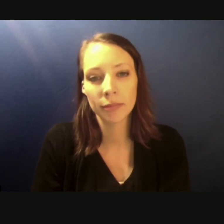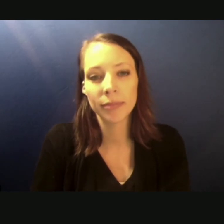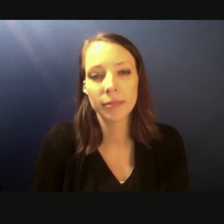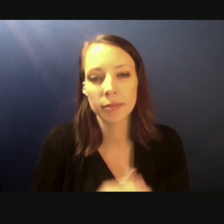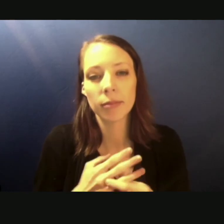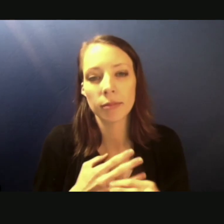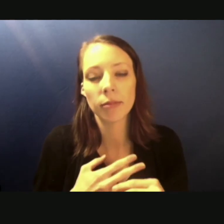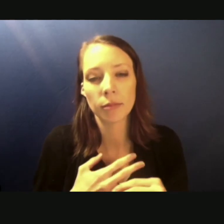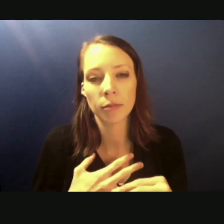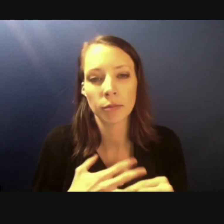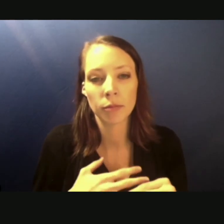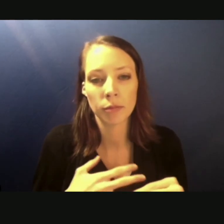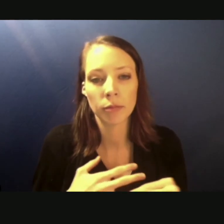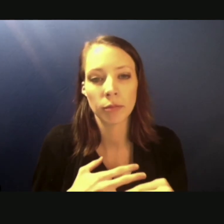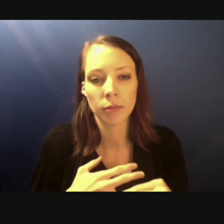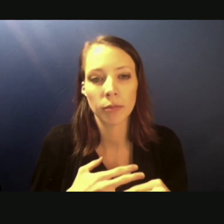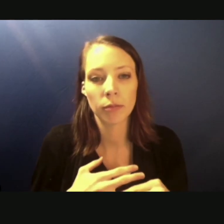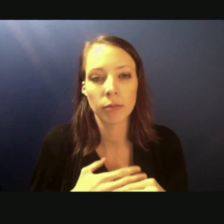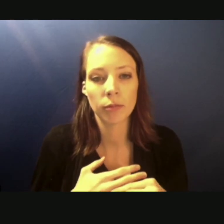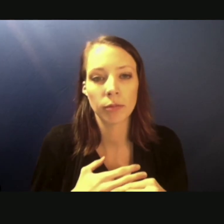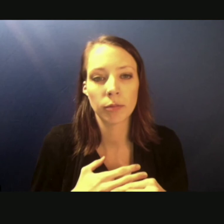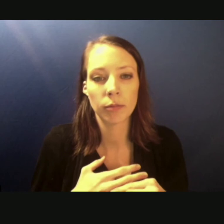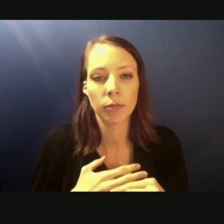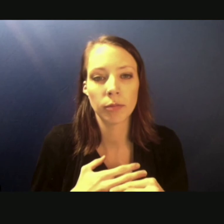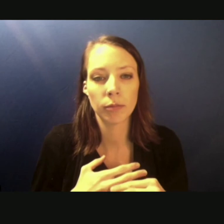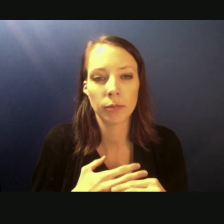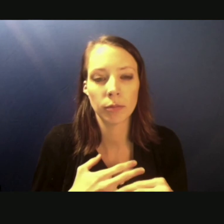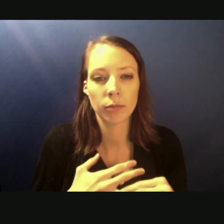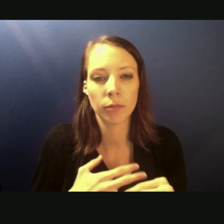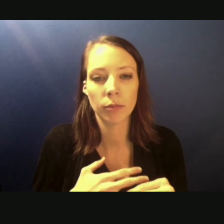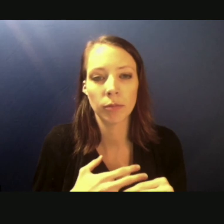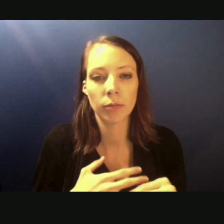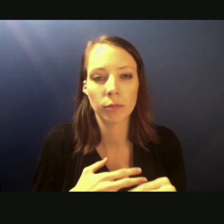of those foods were both Native American as well as things that we added as